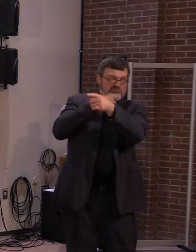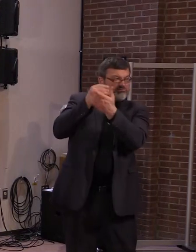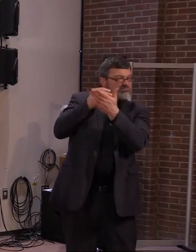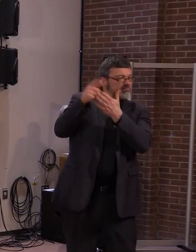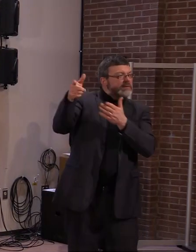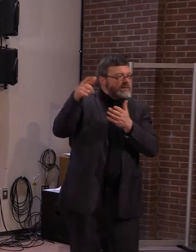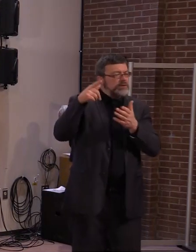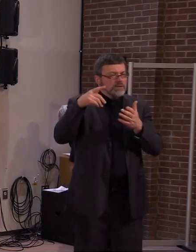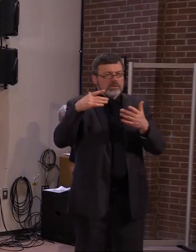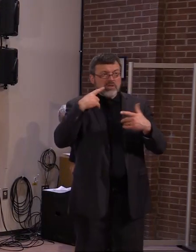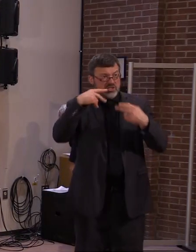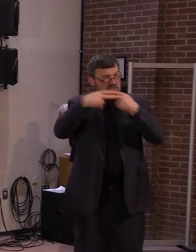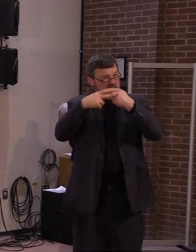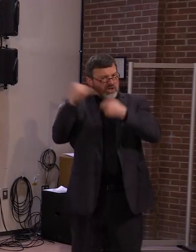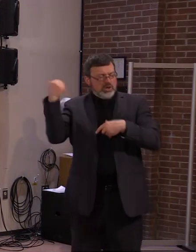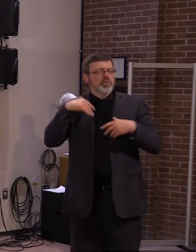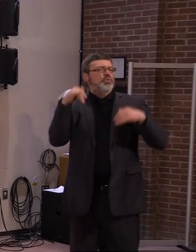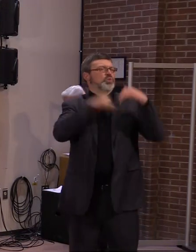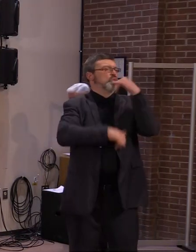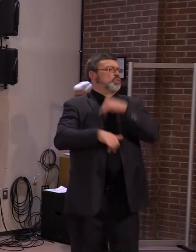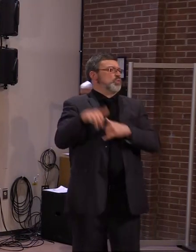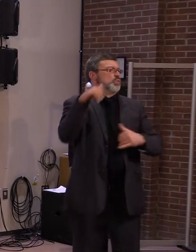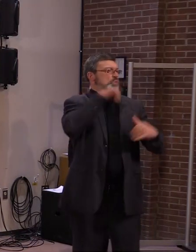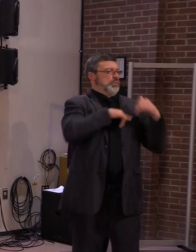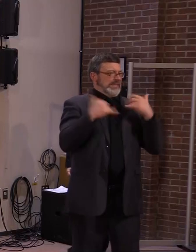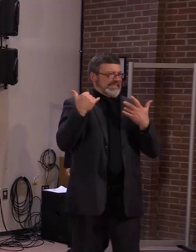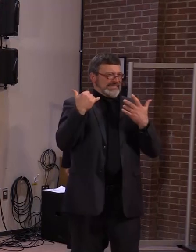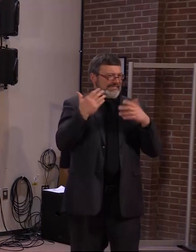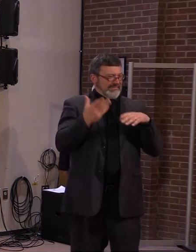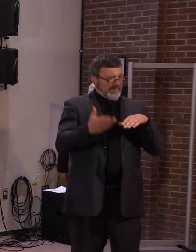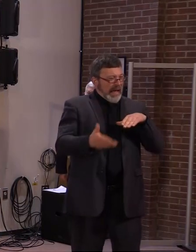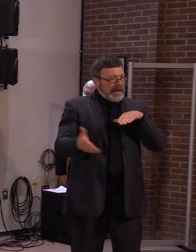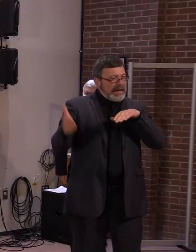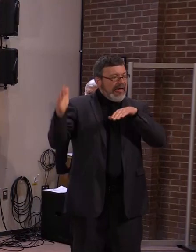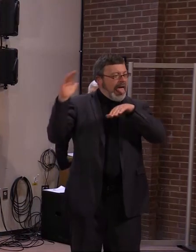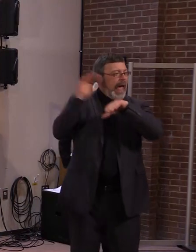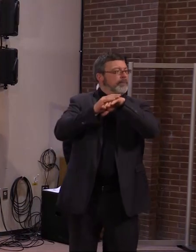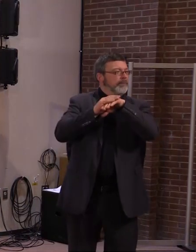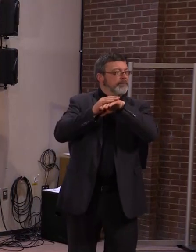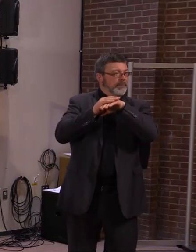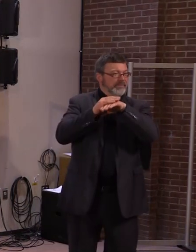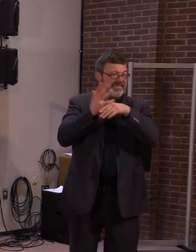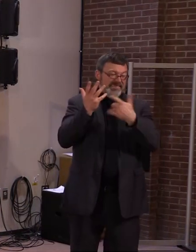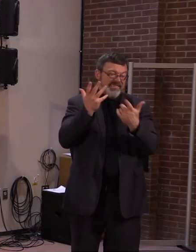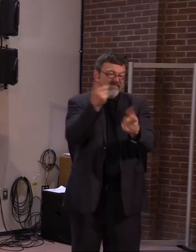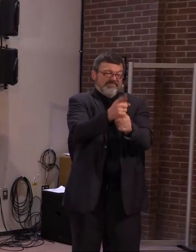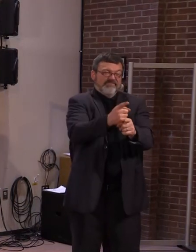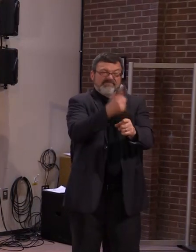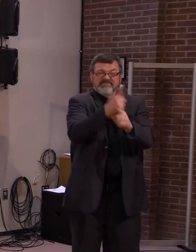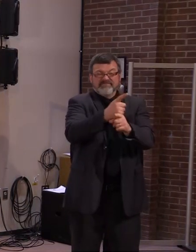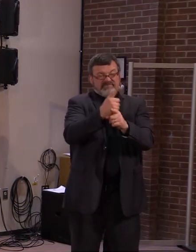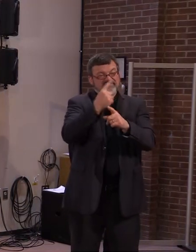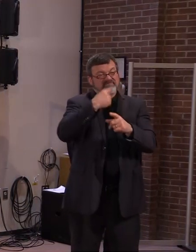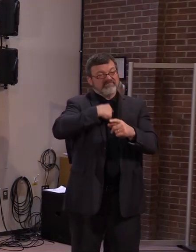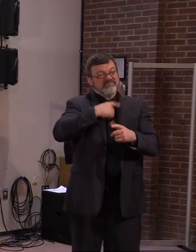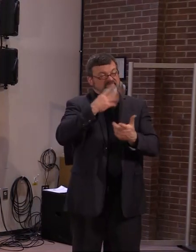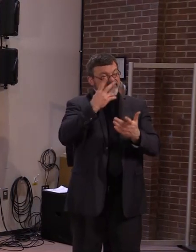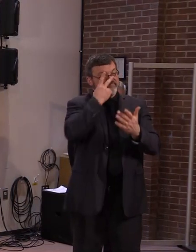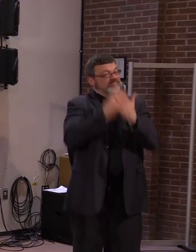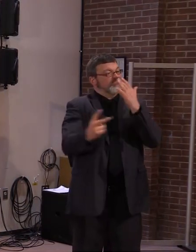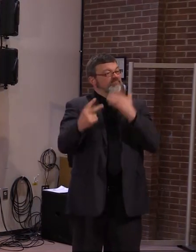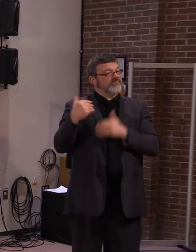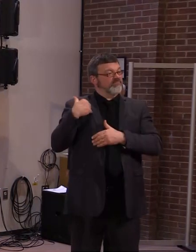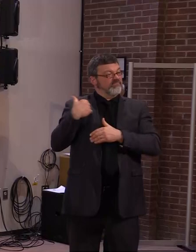seeing perhaps more, but we're seeing the expected increase in cases we thought we would see after